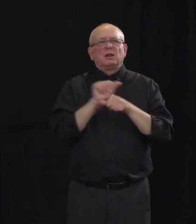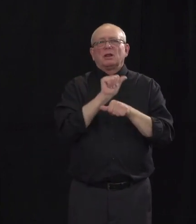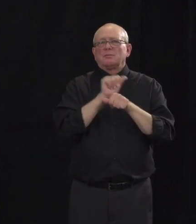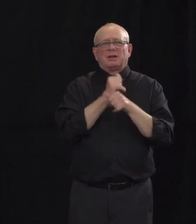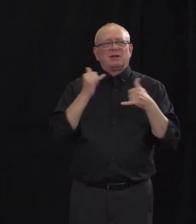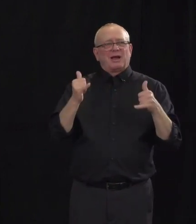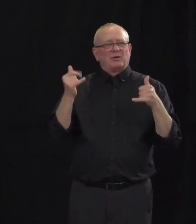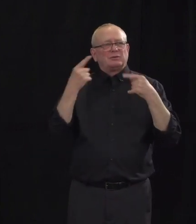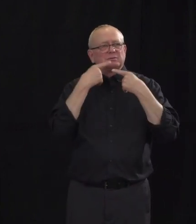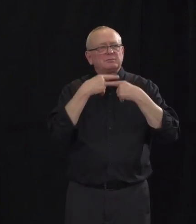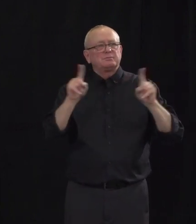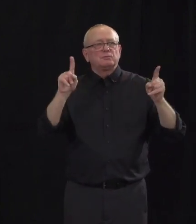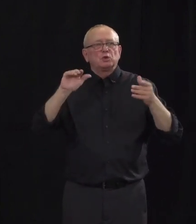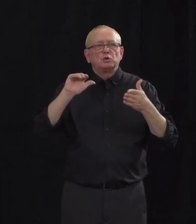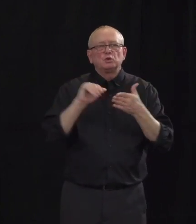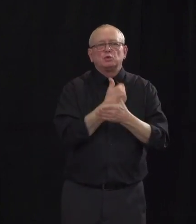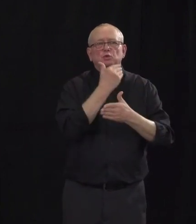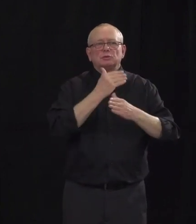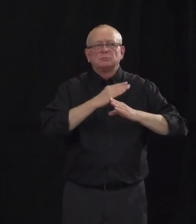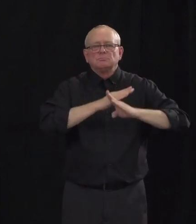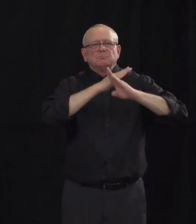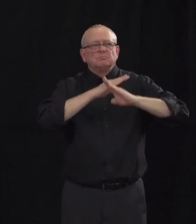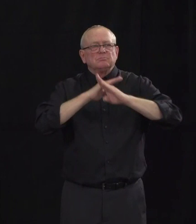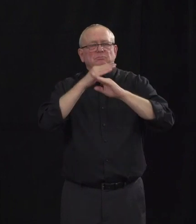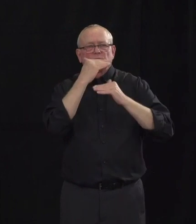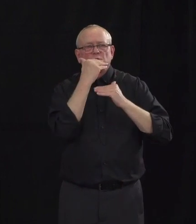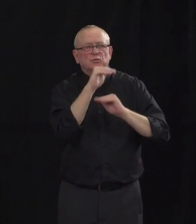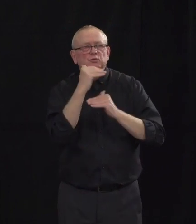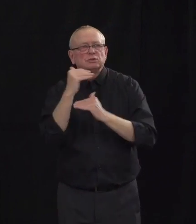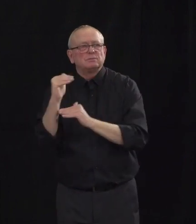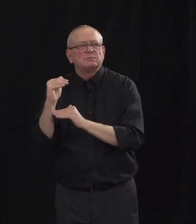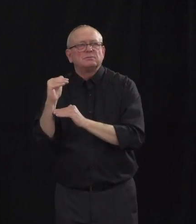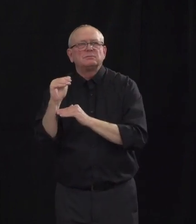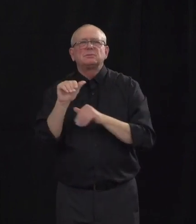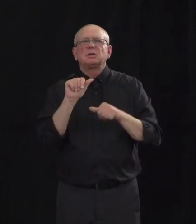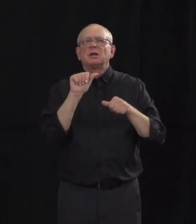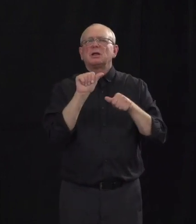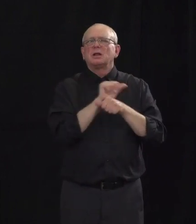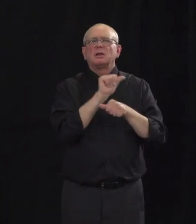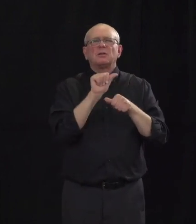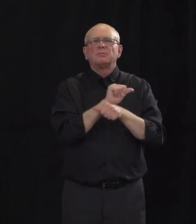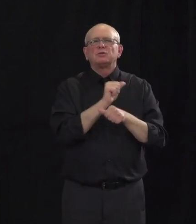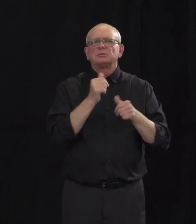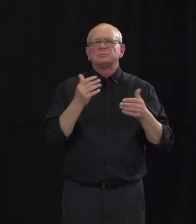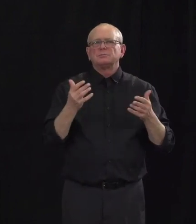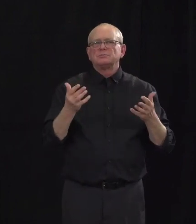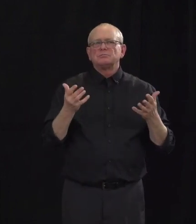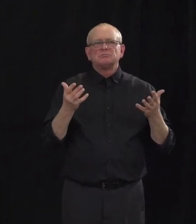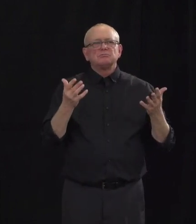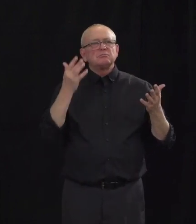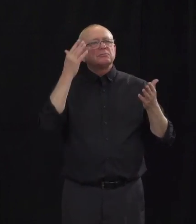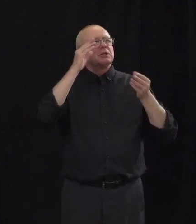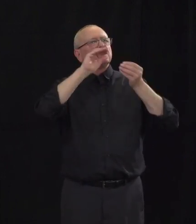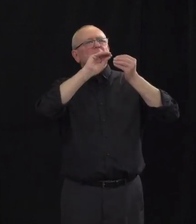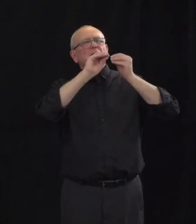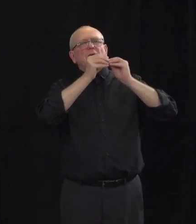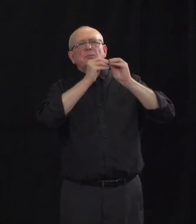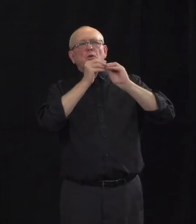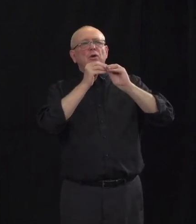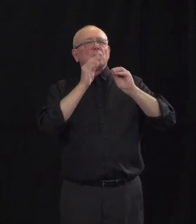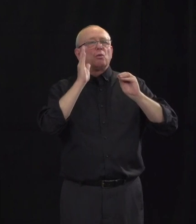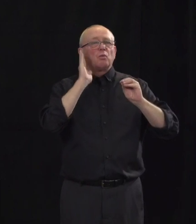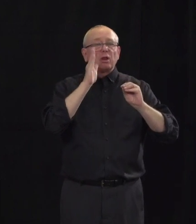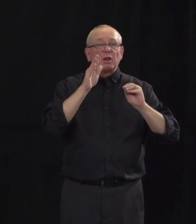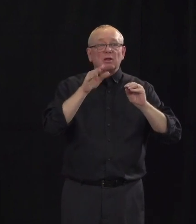Albertans expect that data to be released for our province? So Albertans can be confident that the measures that we're taking are reducing the spread